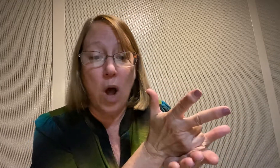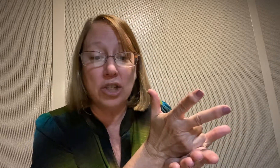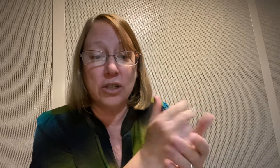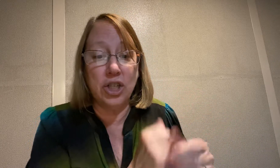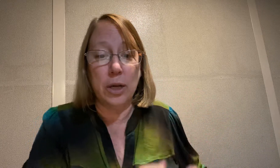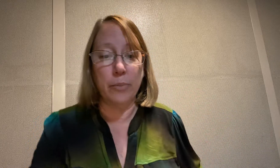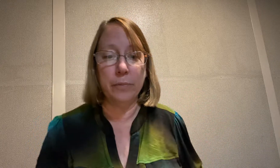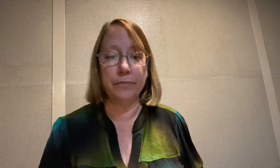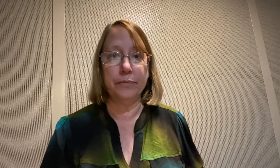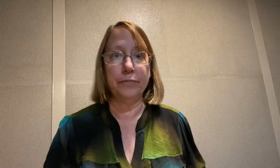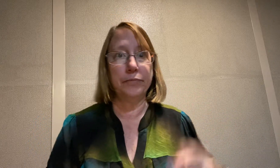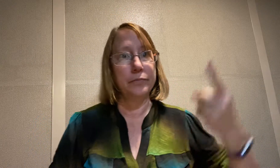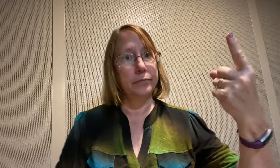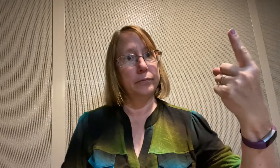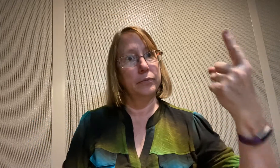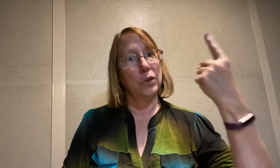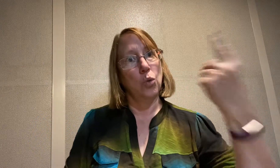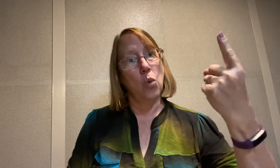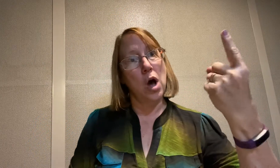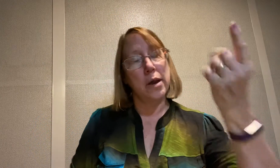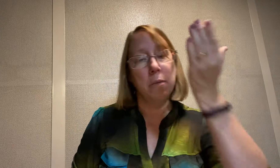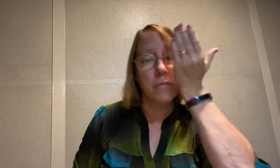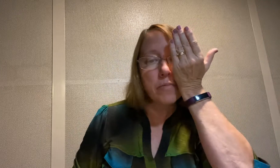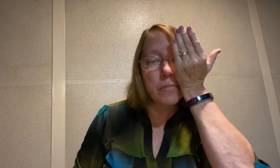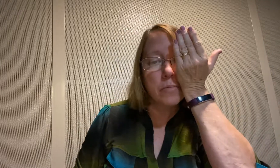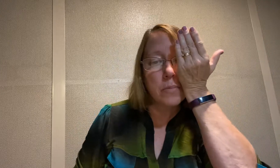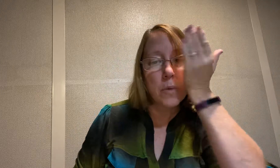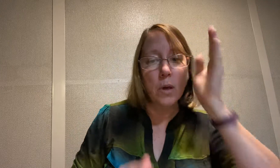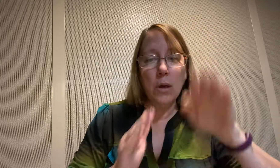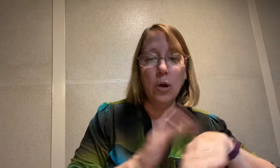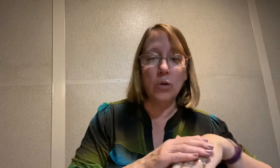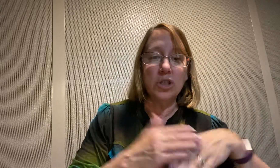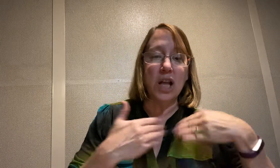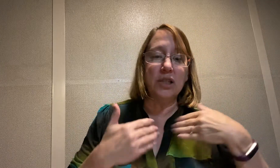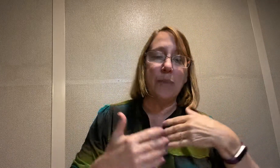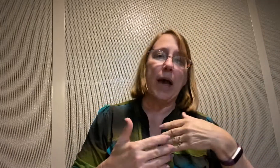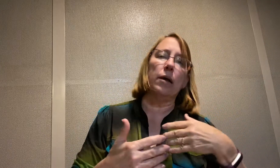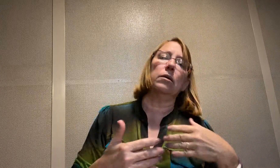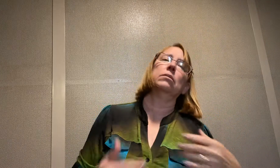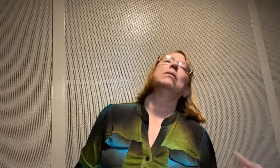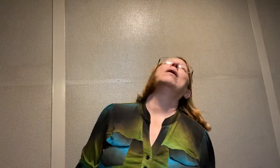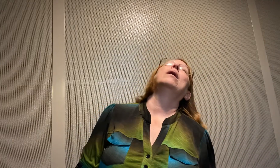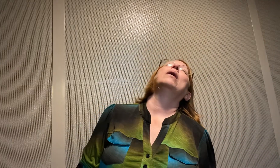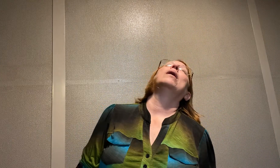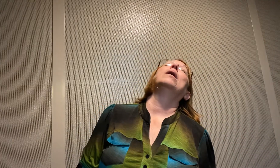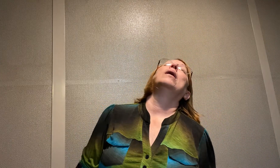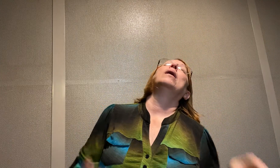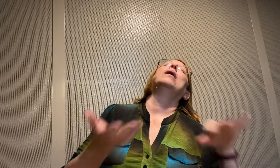the ship. One was on his back,